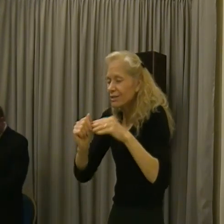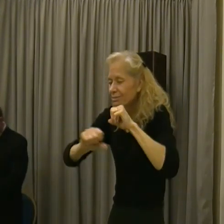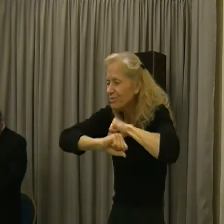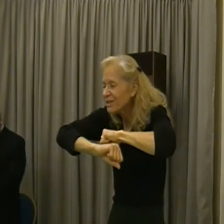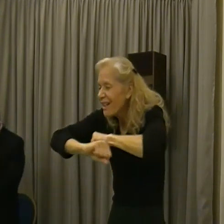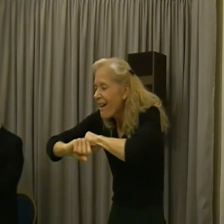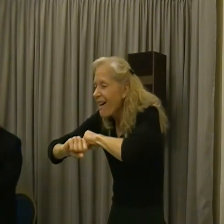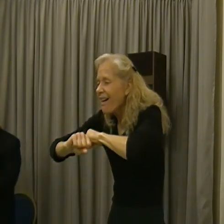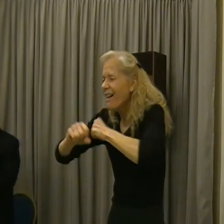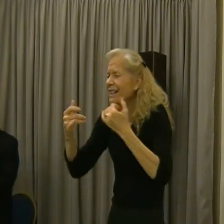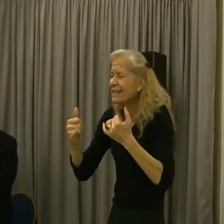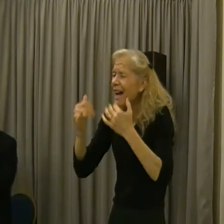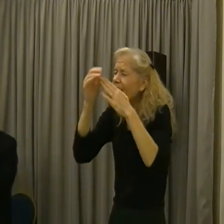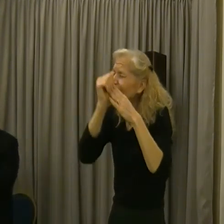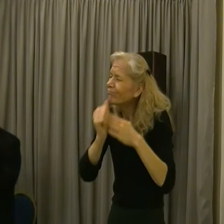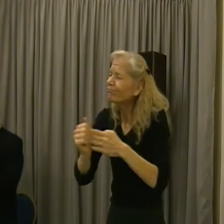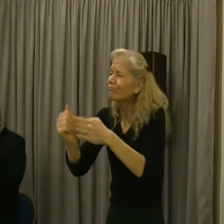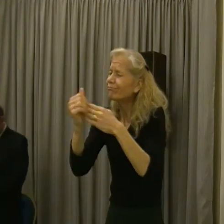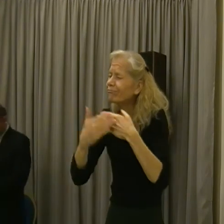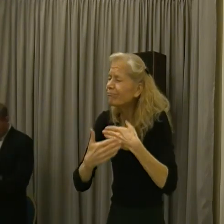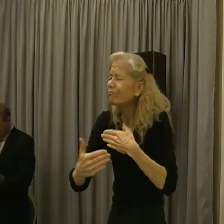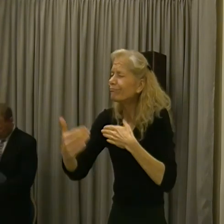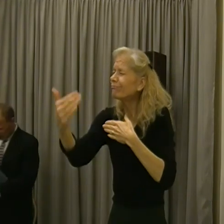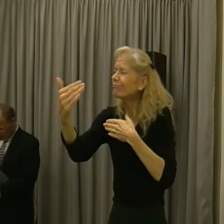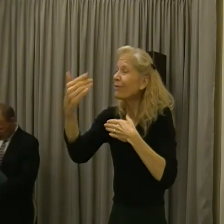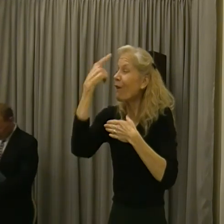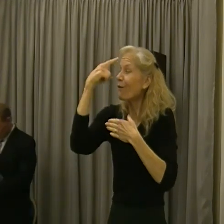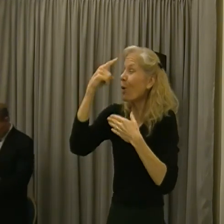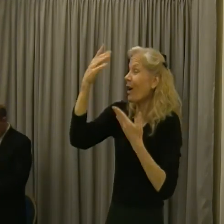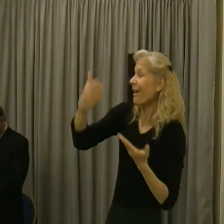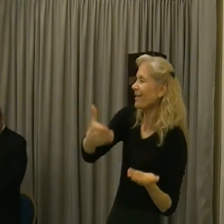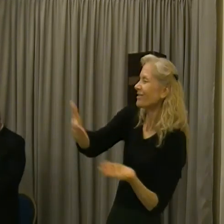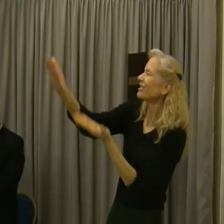us and guide us in all we can do. We need to do for you, Lord, as well, because we can't do it on our own.